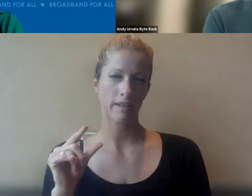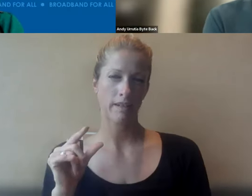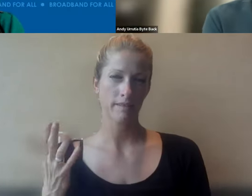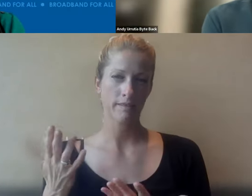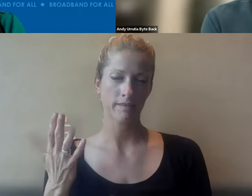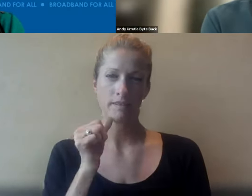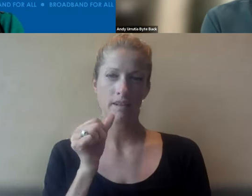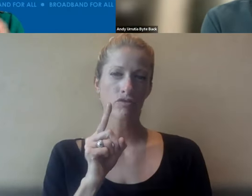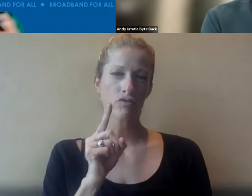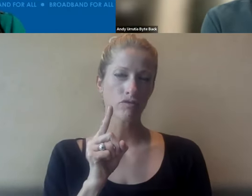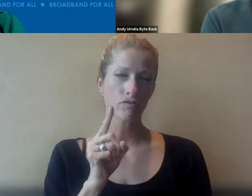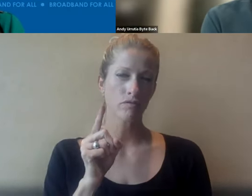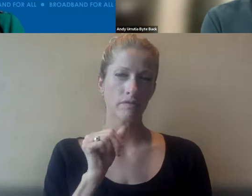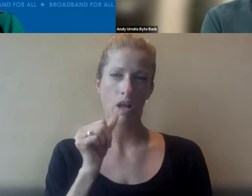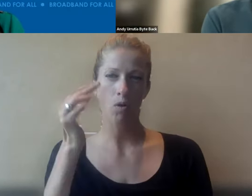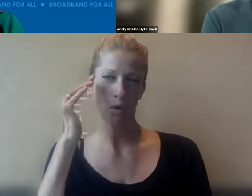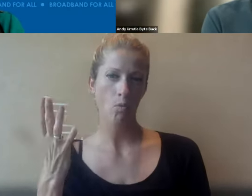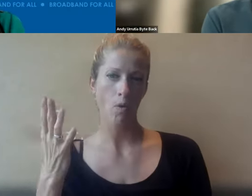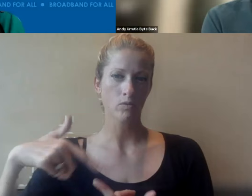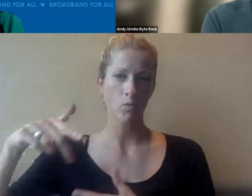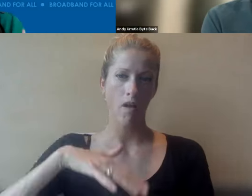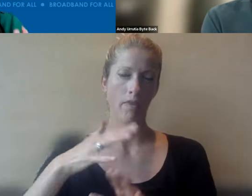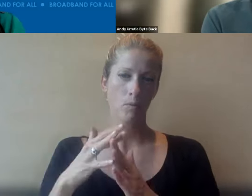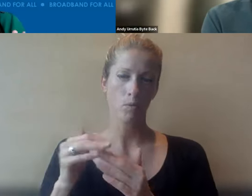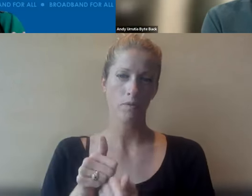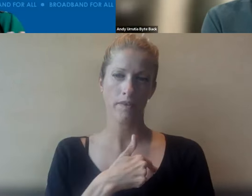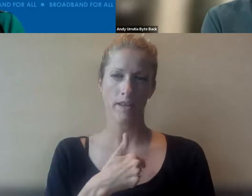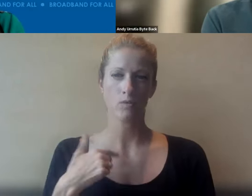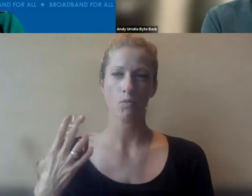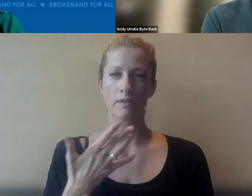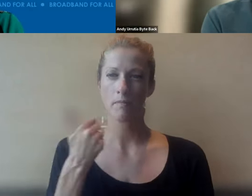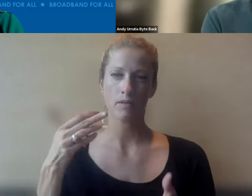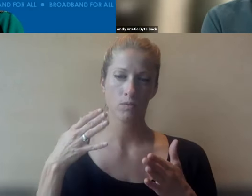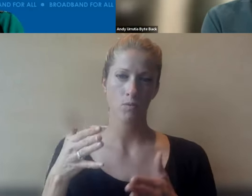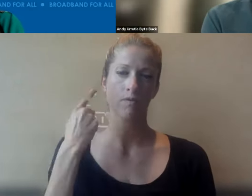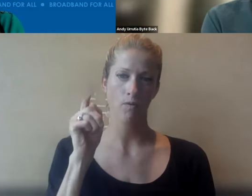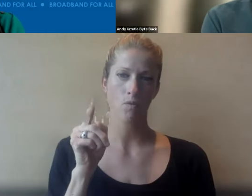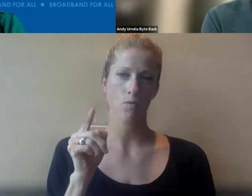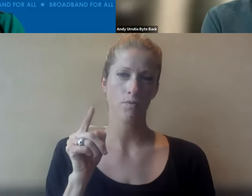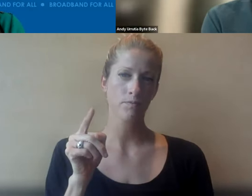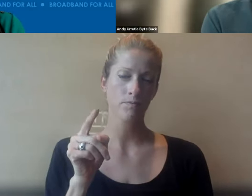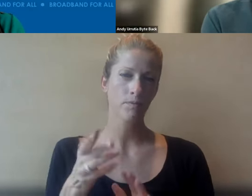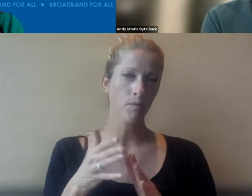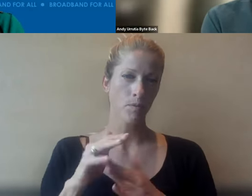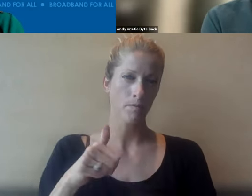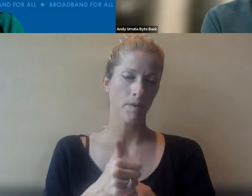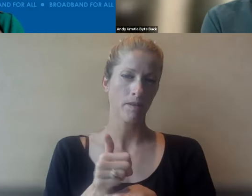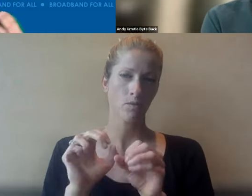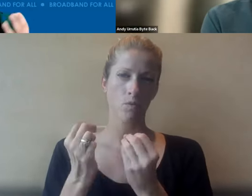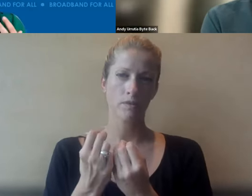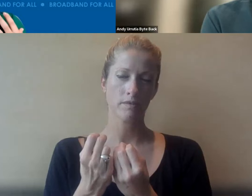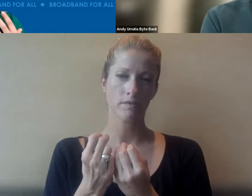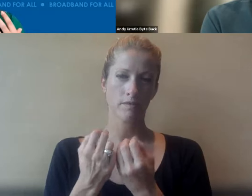unaware of what's going on in the communities around us. And so what's a good way for a community-based organization